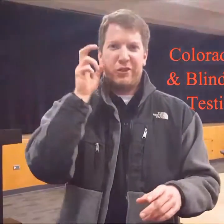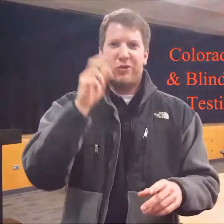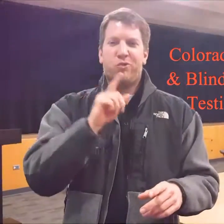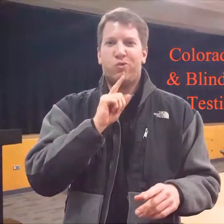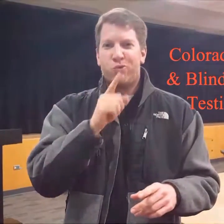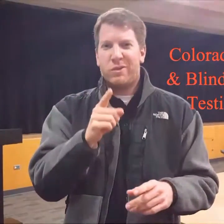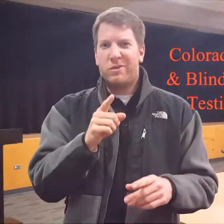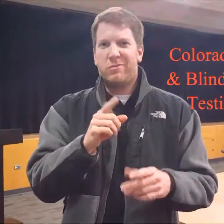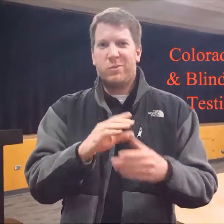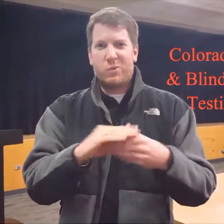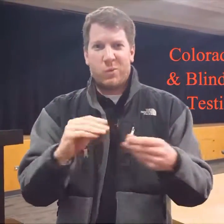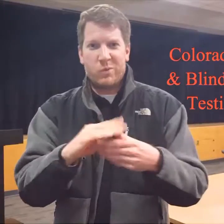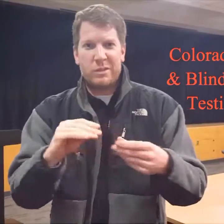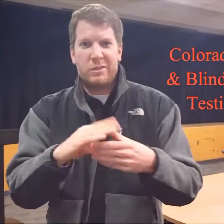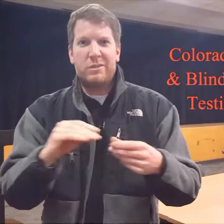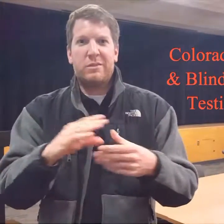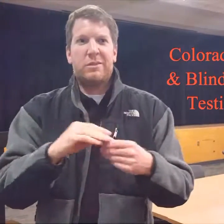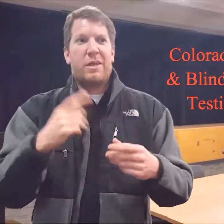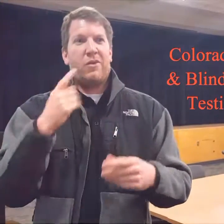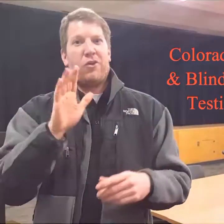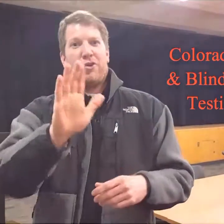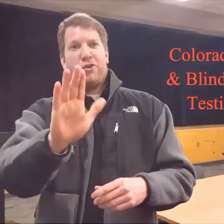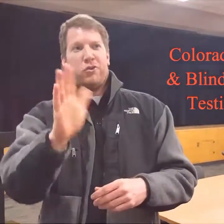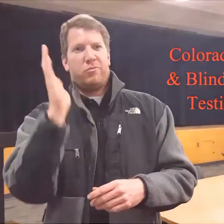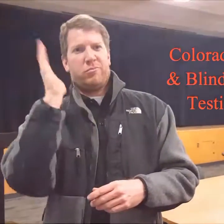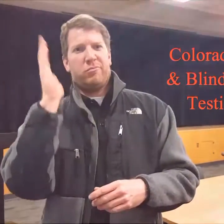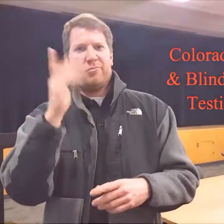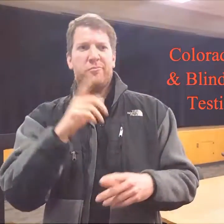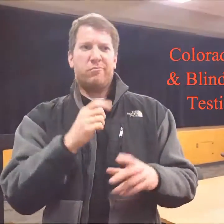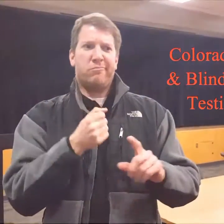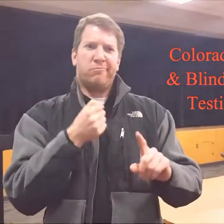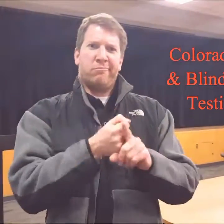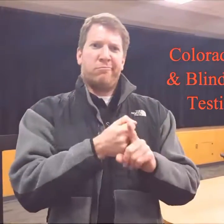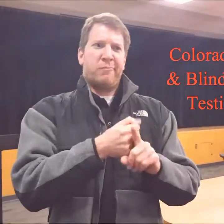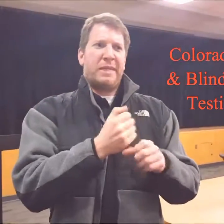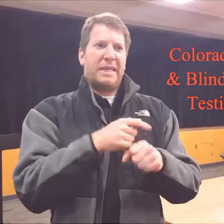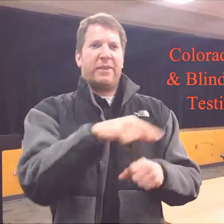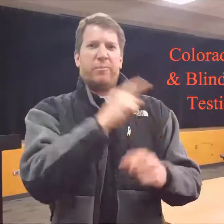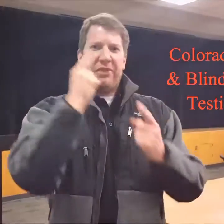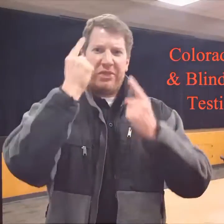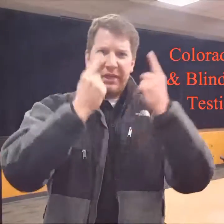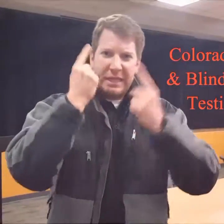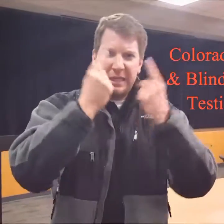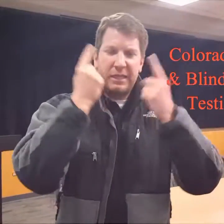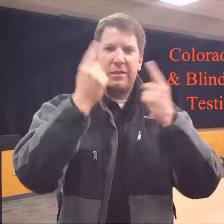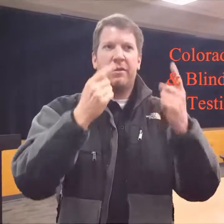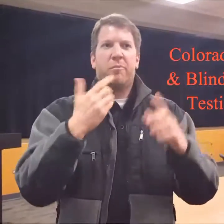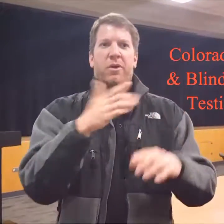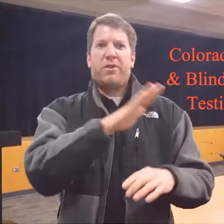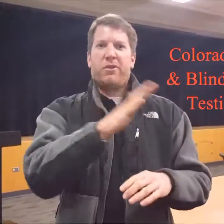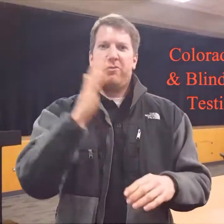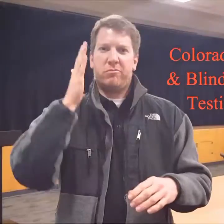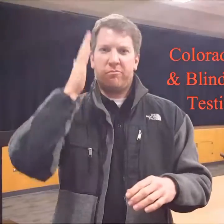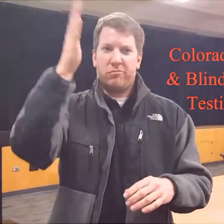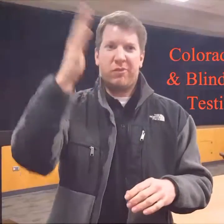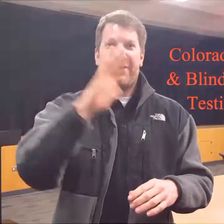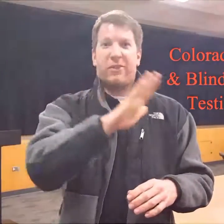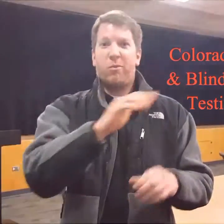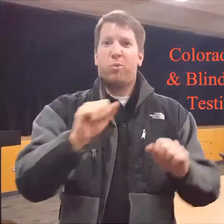opportunity to hear a real-life story, and her presentation is really impacting them to think about their future